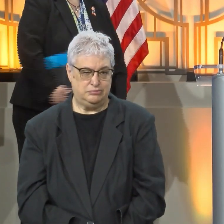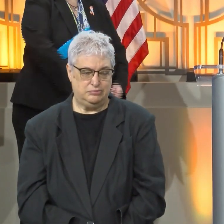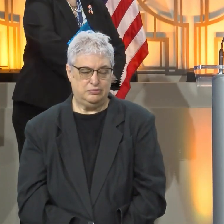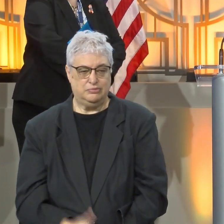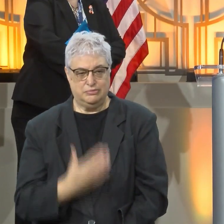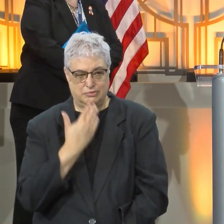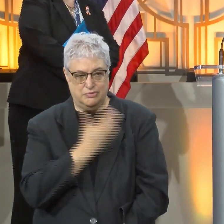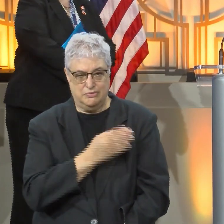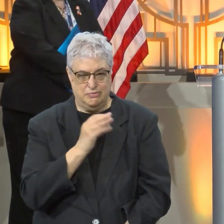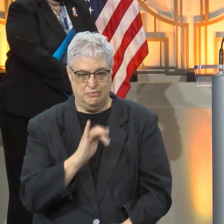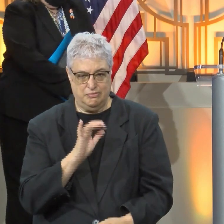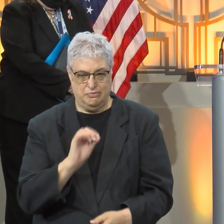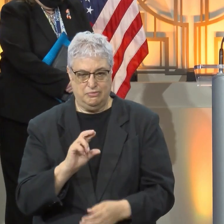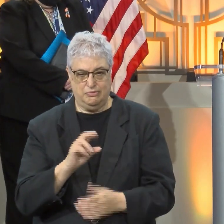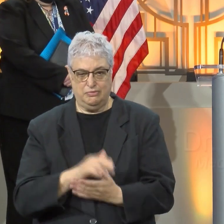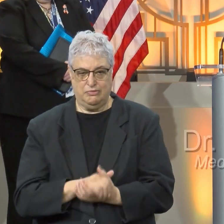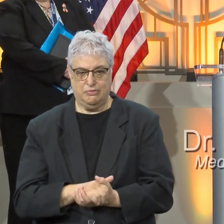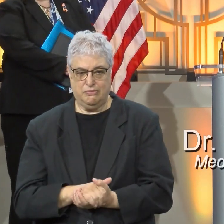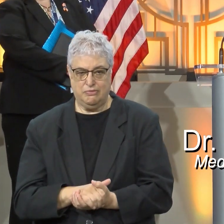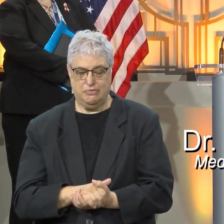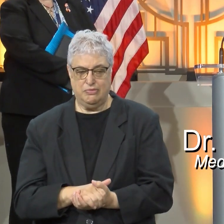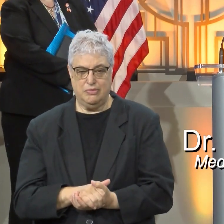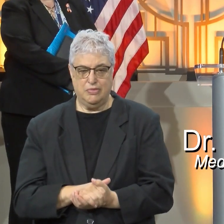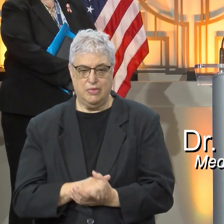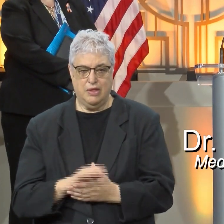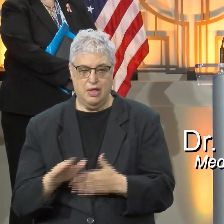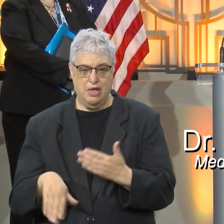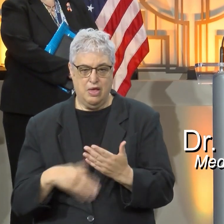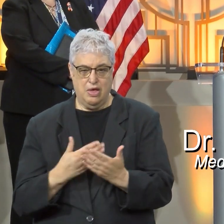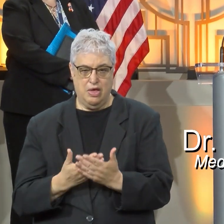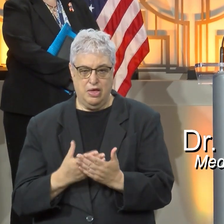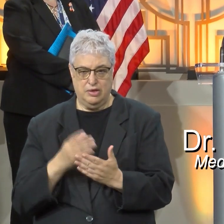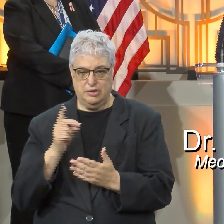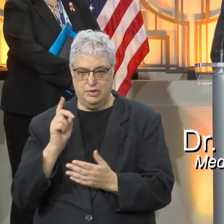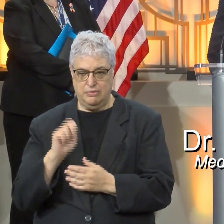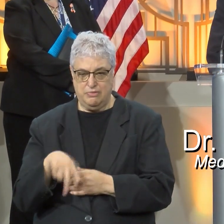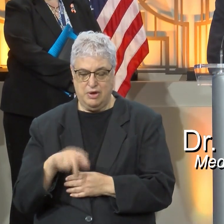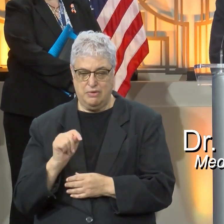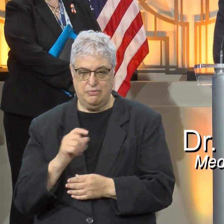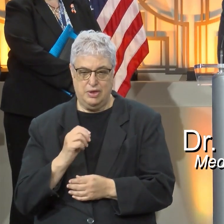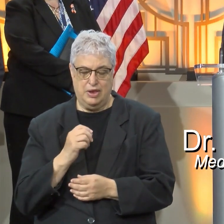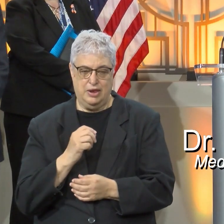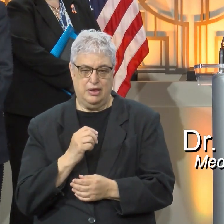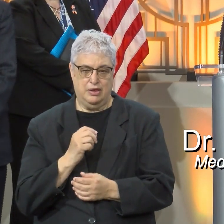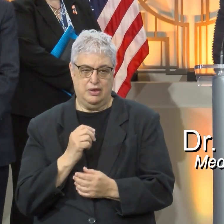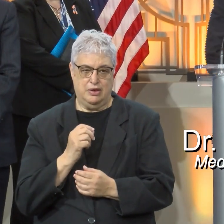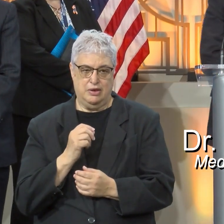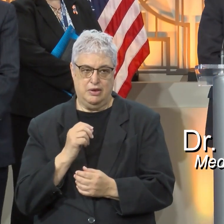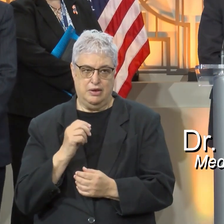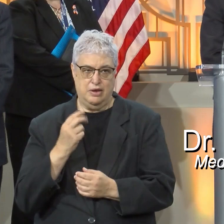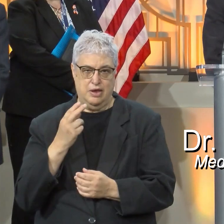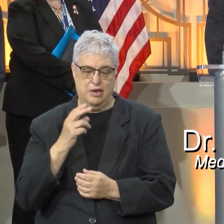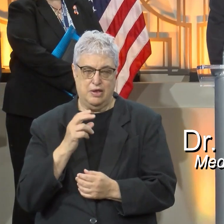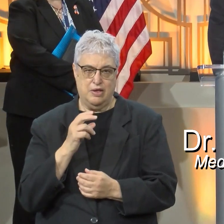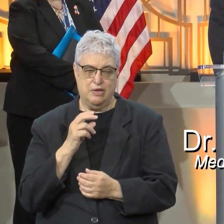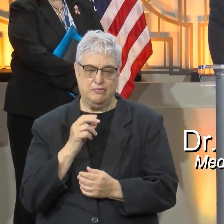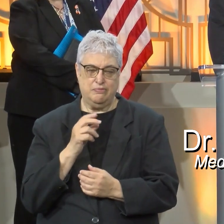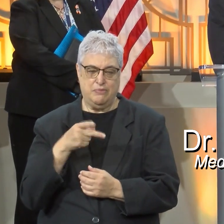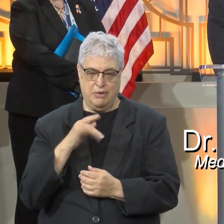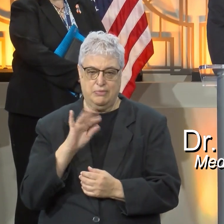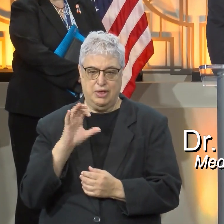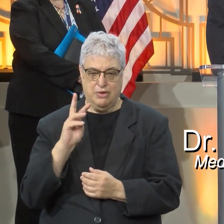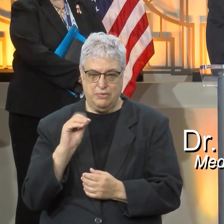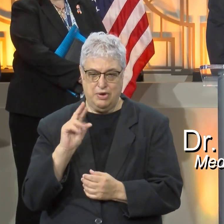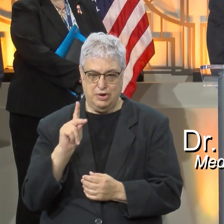Thank you, Mayor. Dr. Haddock, sympathies to your entire department as well as the families of those who passed. We've been talking about how the virus